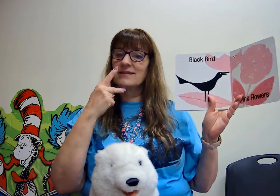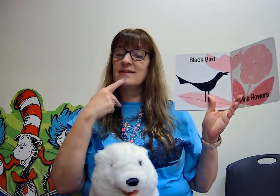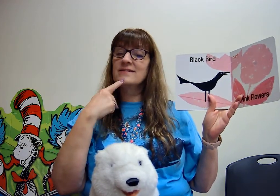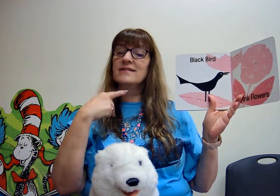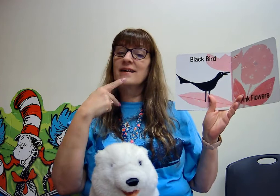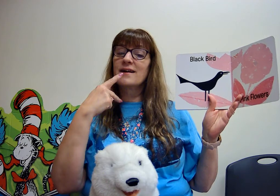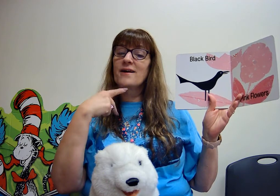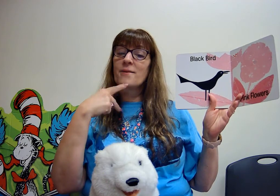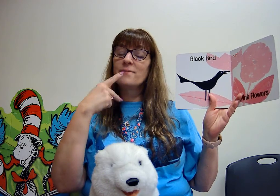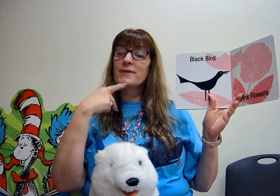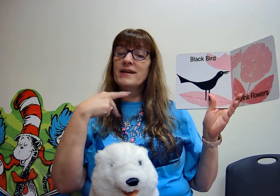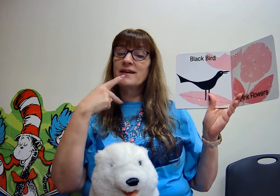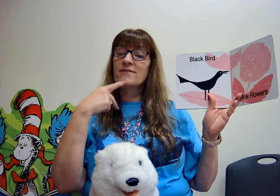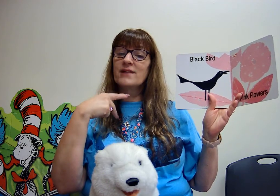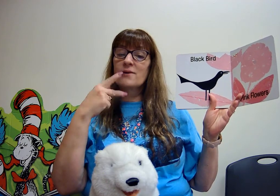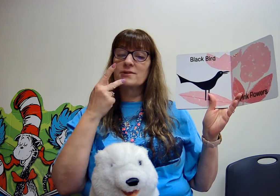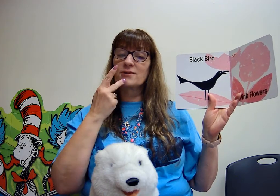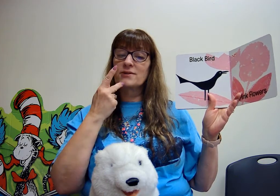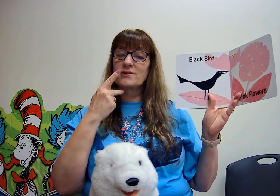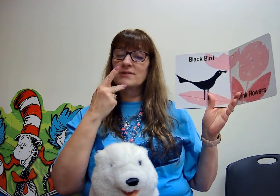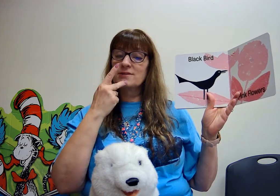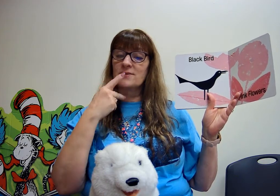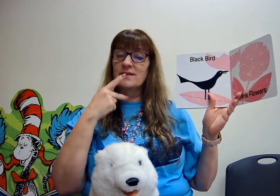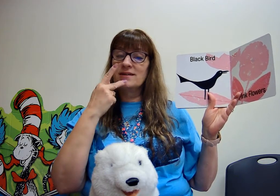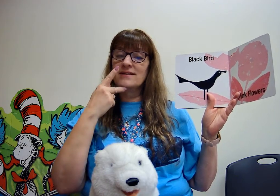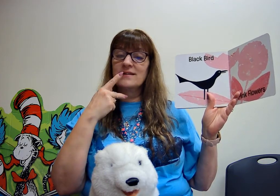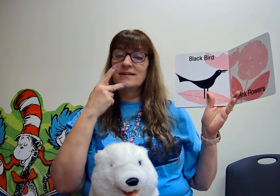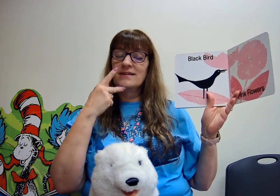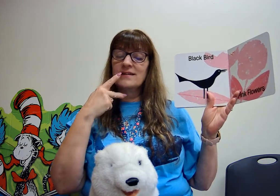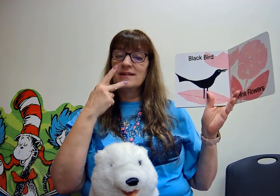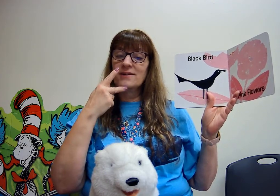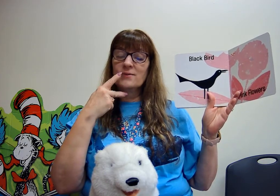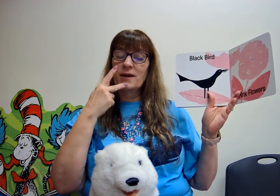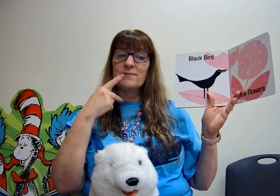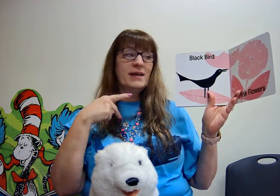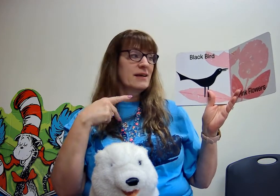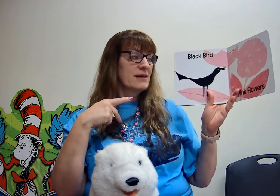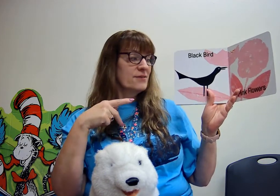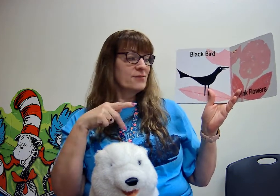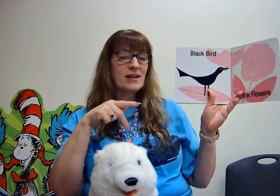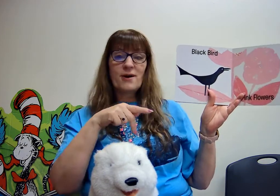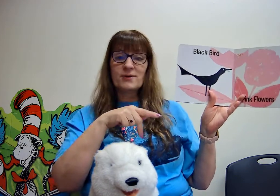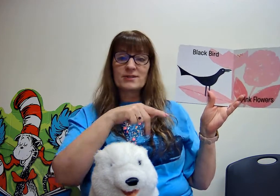this. Pink flowers. Or you can go this one. Either way. Pink flowers.